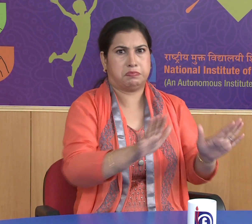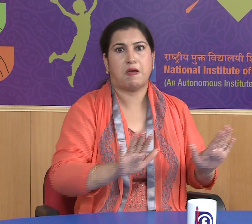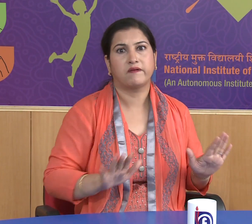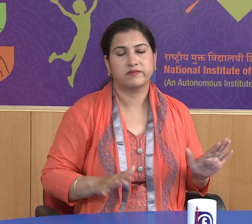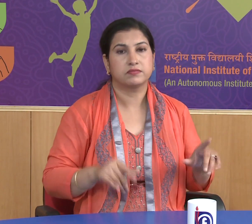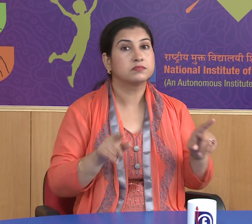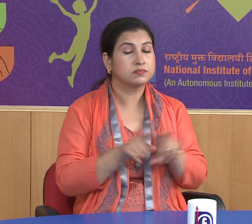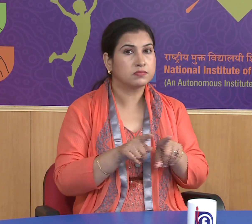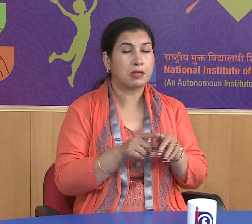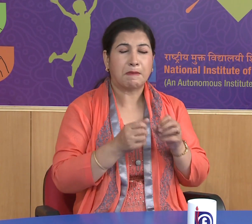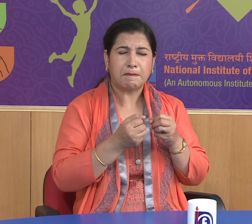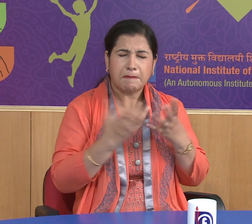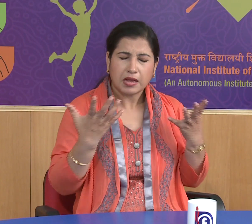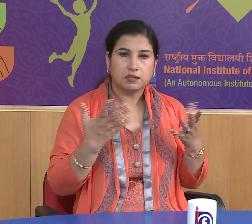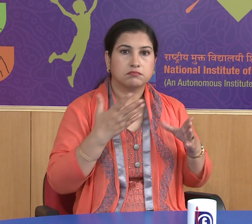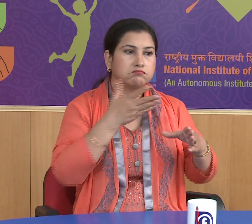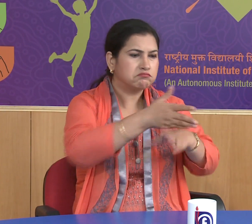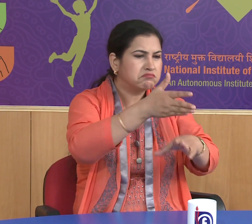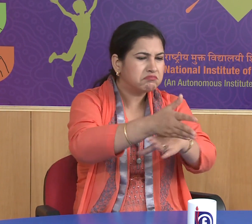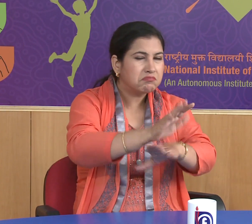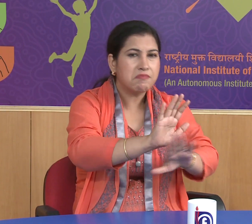while many others are injured.